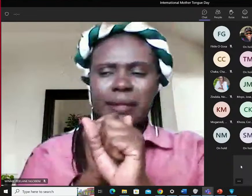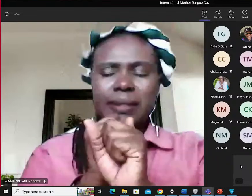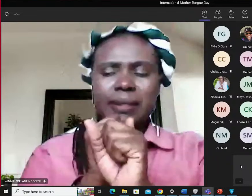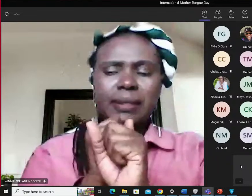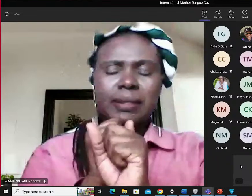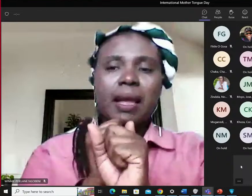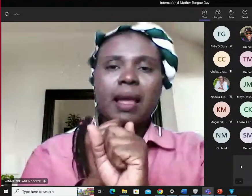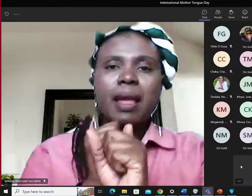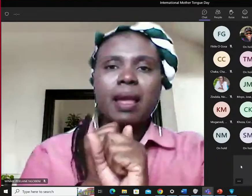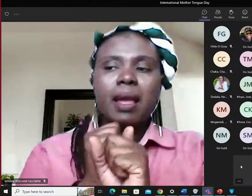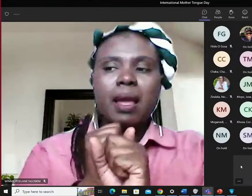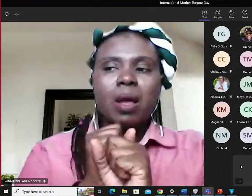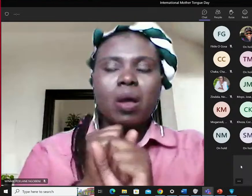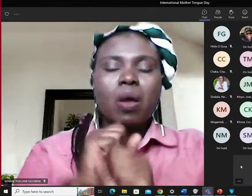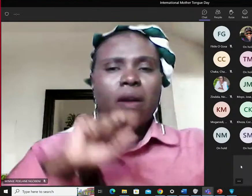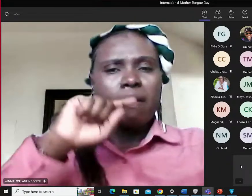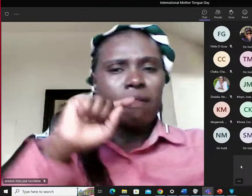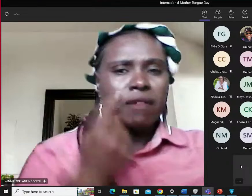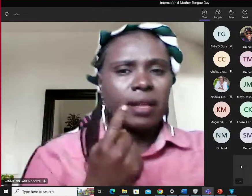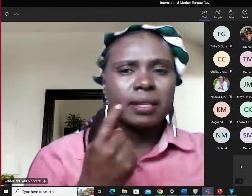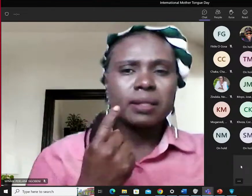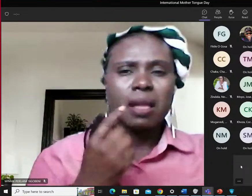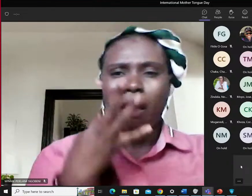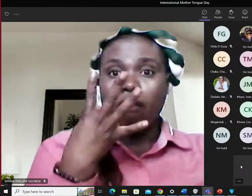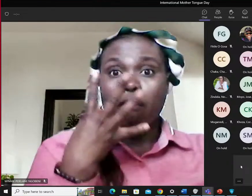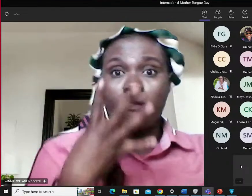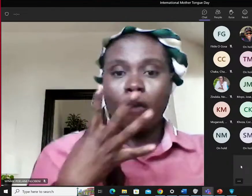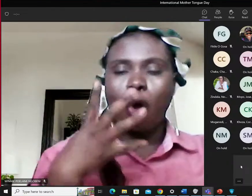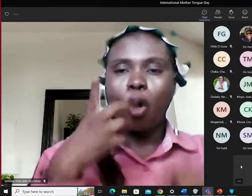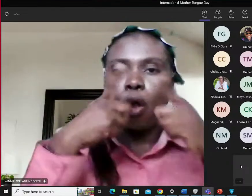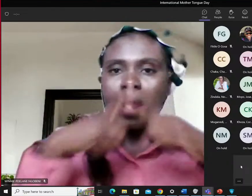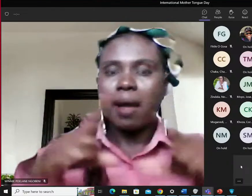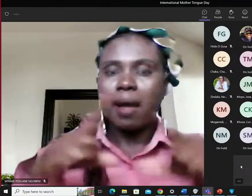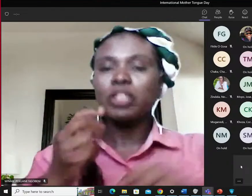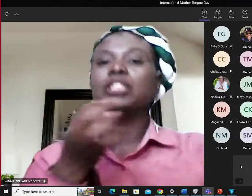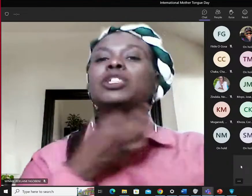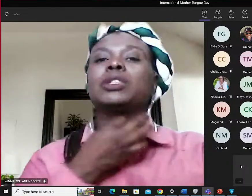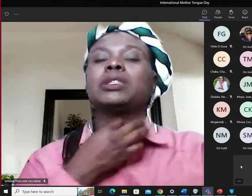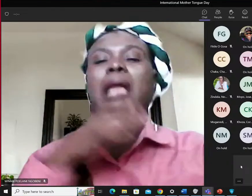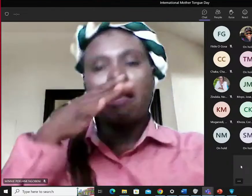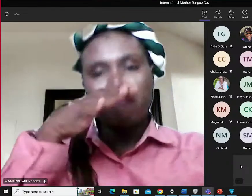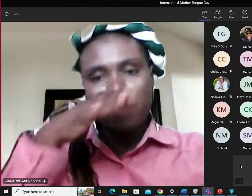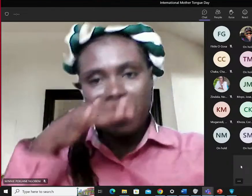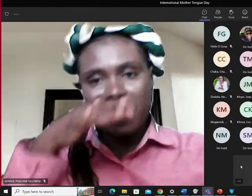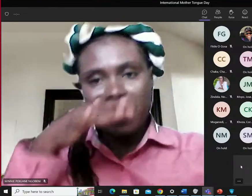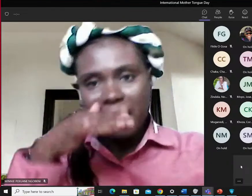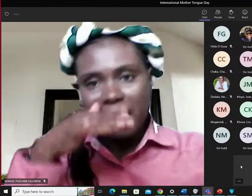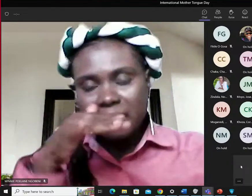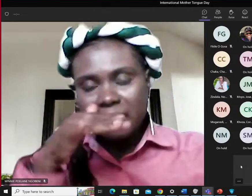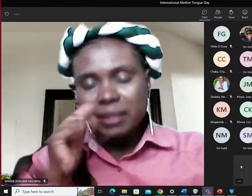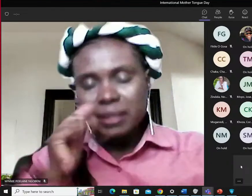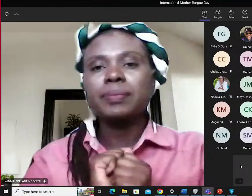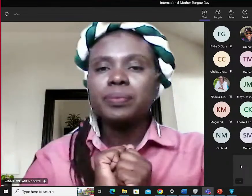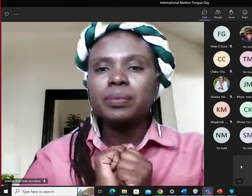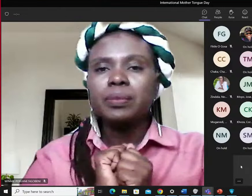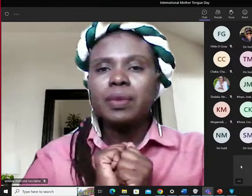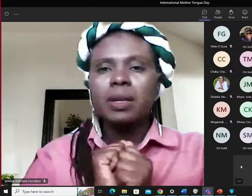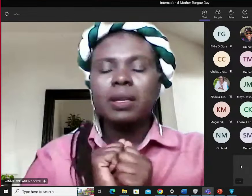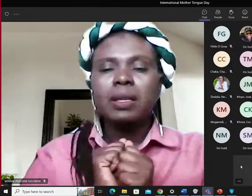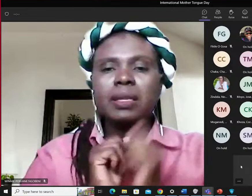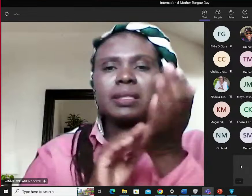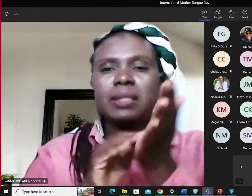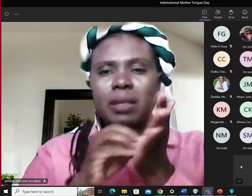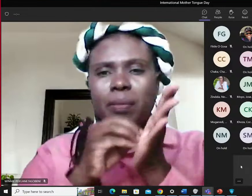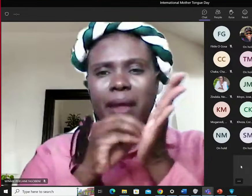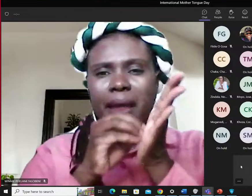first was on 4 languages: English, Afrikaans, Sepedi, and